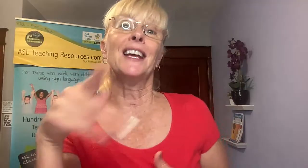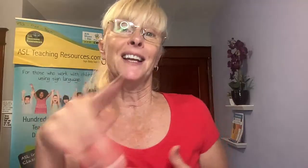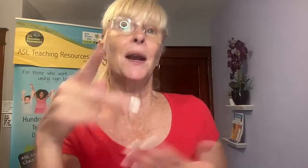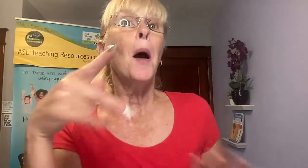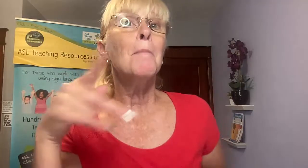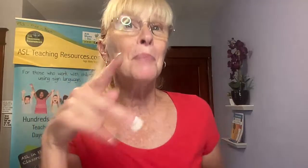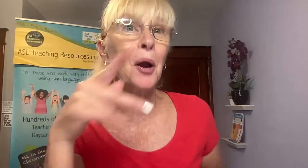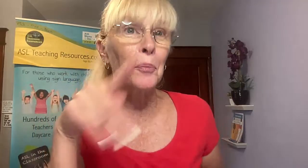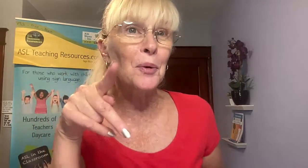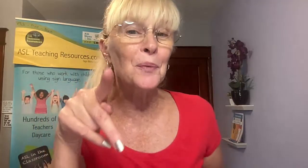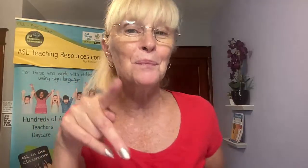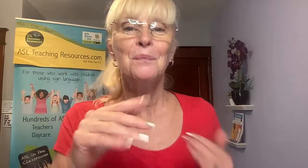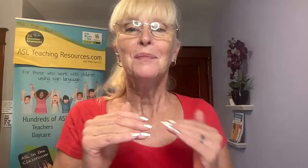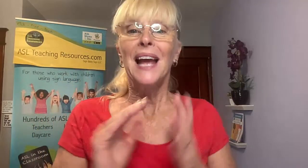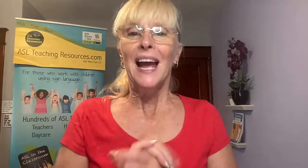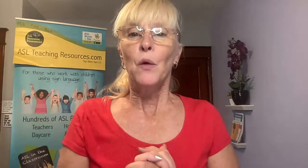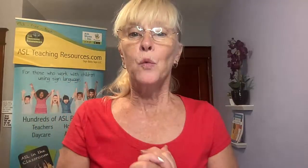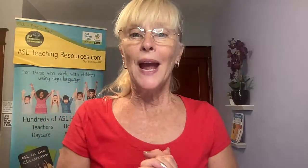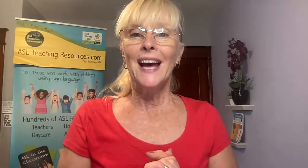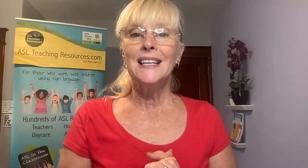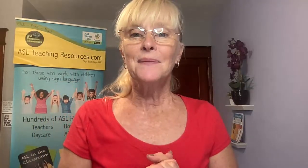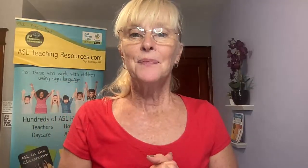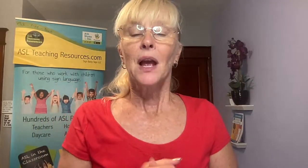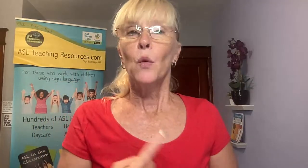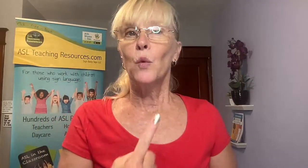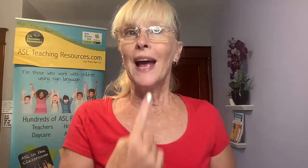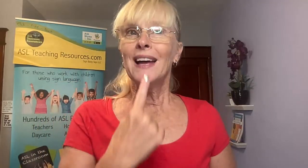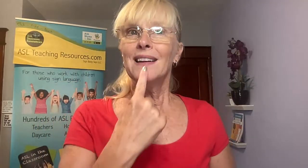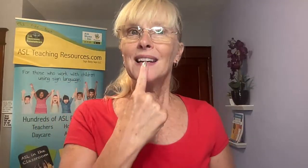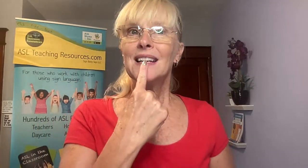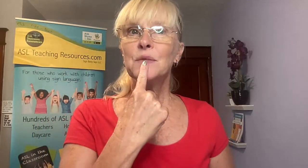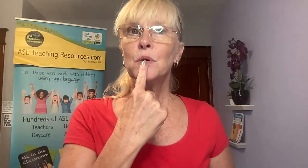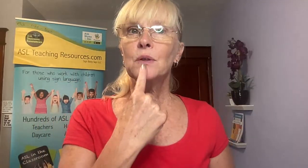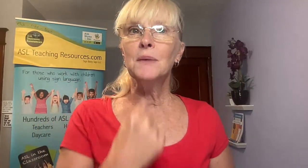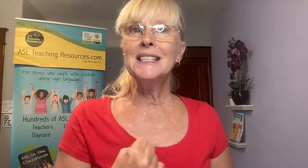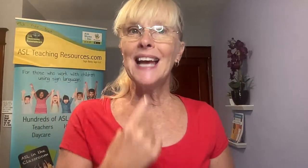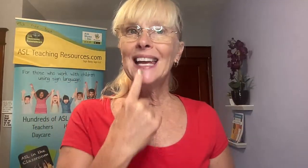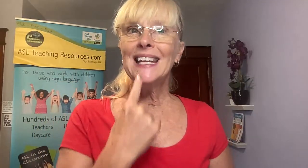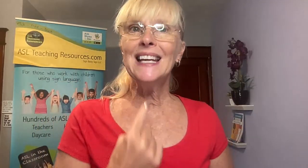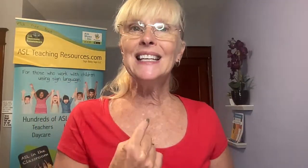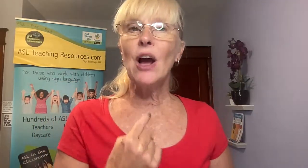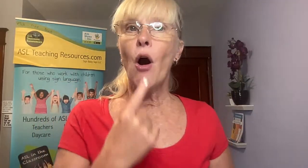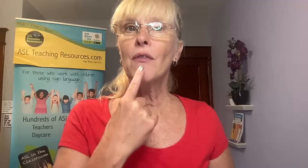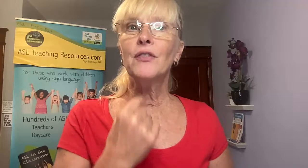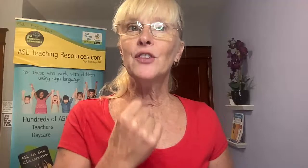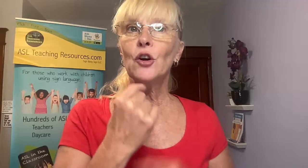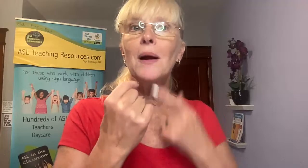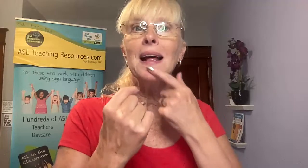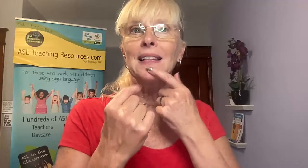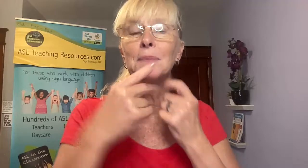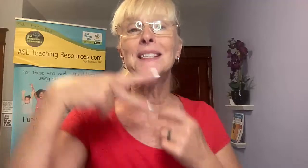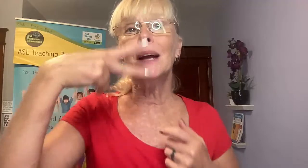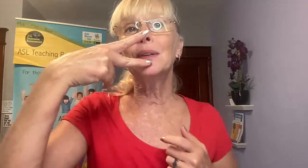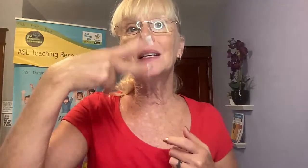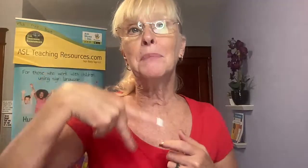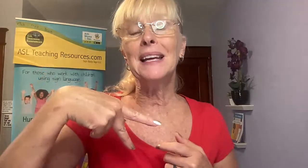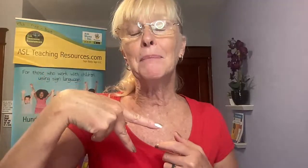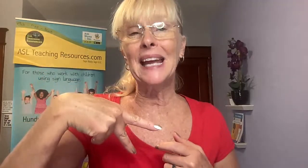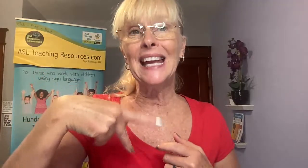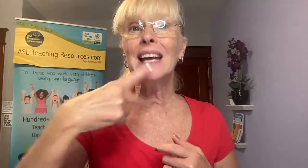it. Purple. Red. Red is we're going to be taking it off of your lips like we did pink.